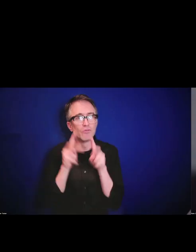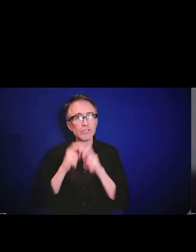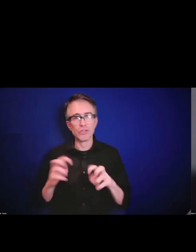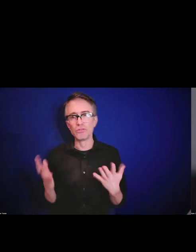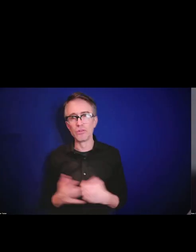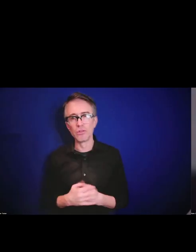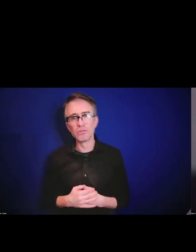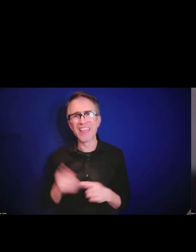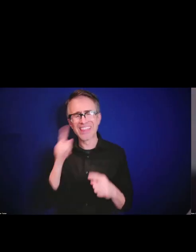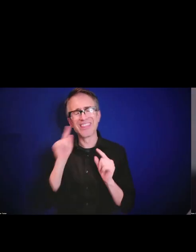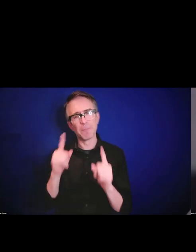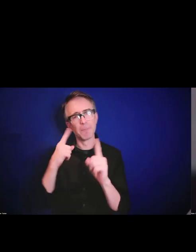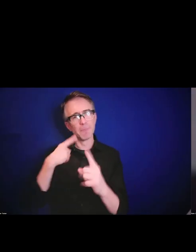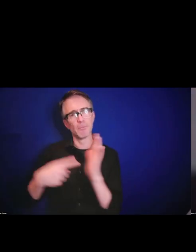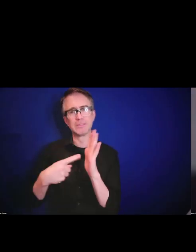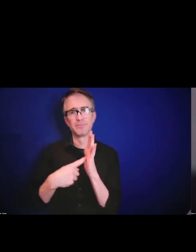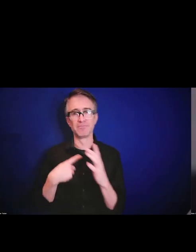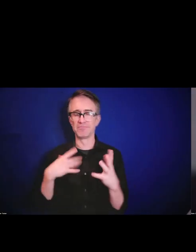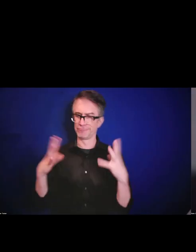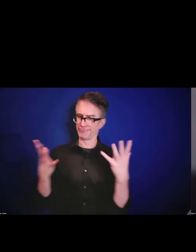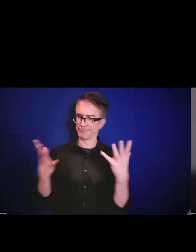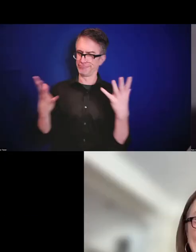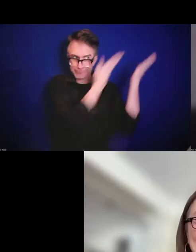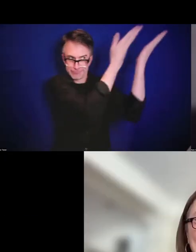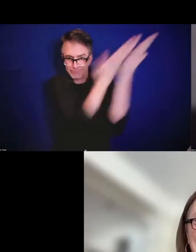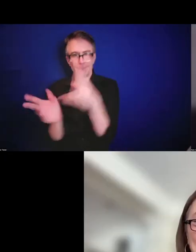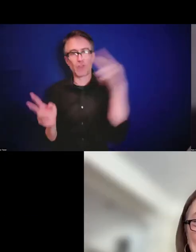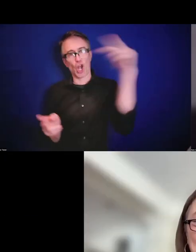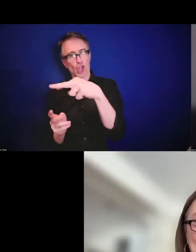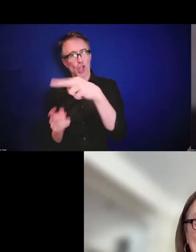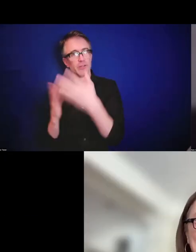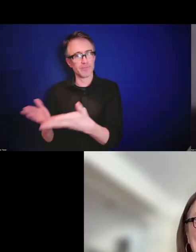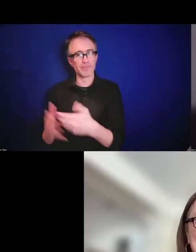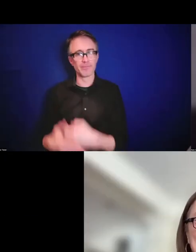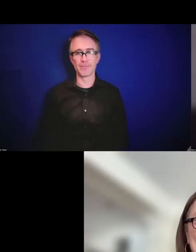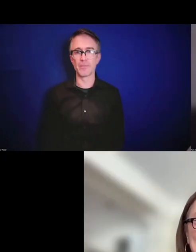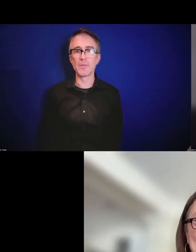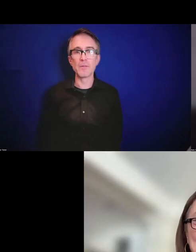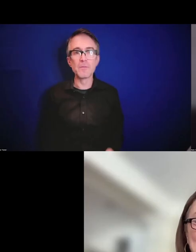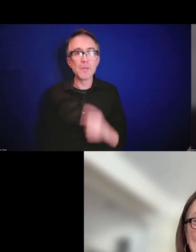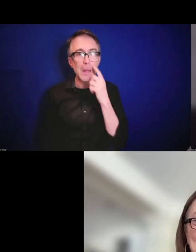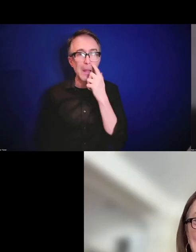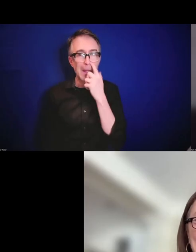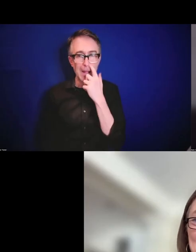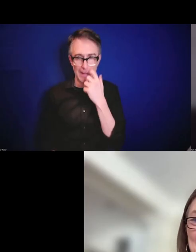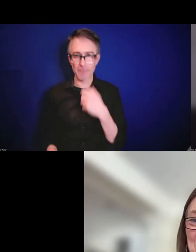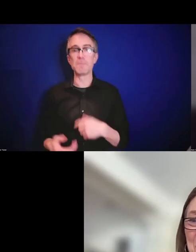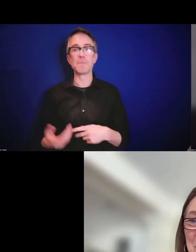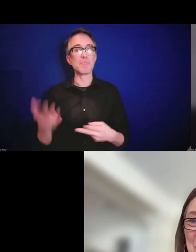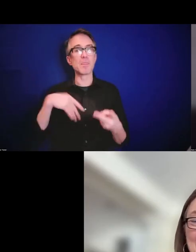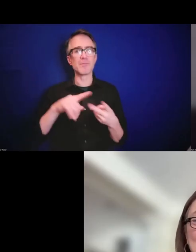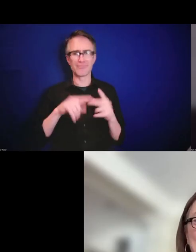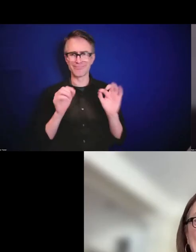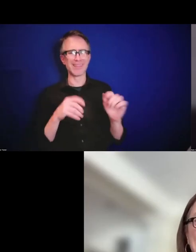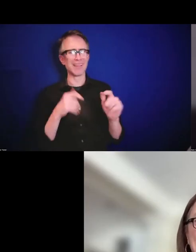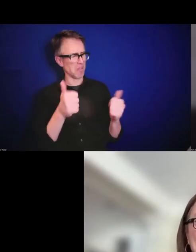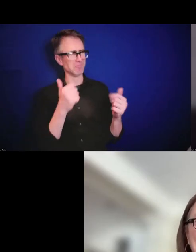Very positive and optimistic. Lauren, do you want to identify any challenges